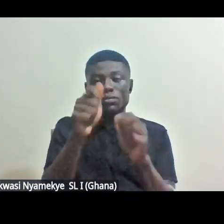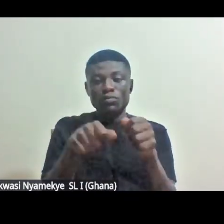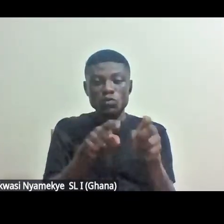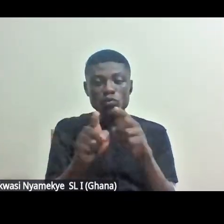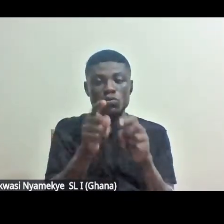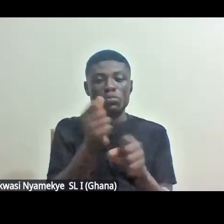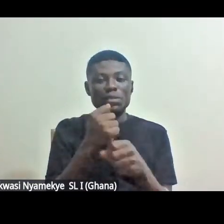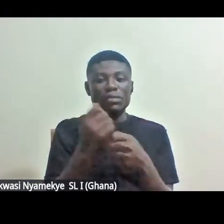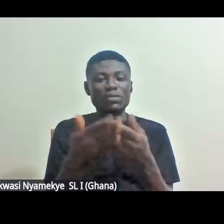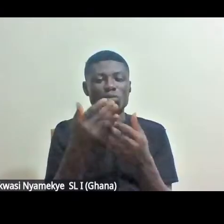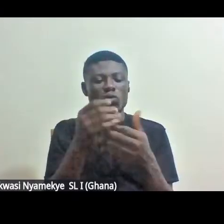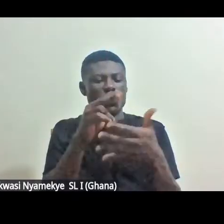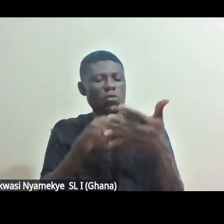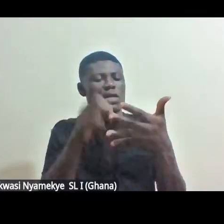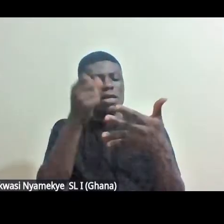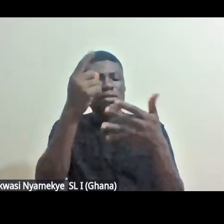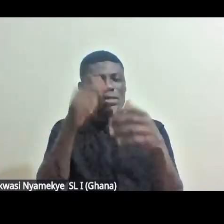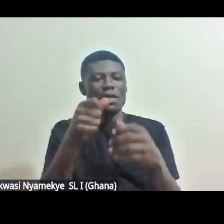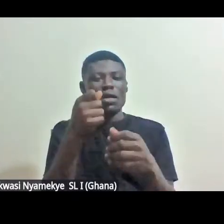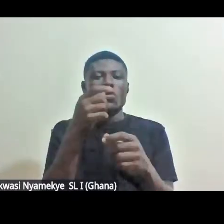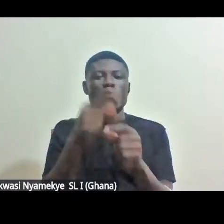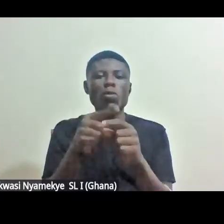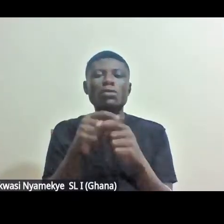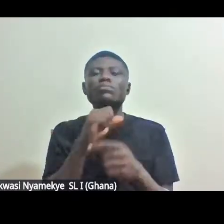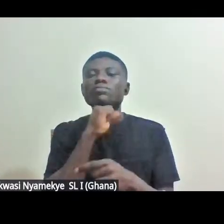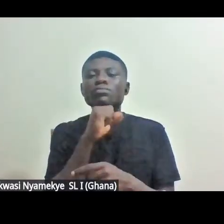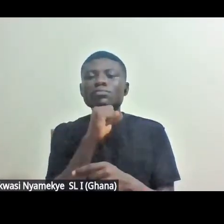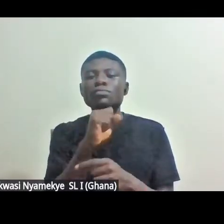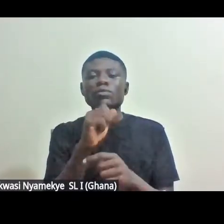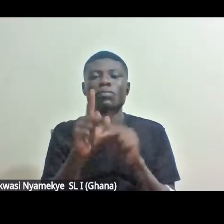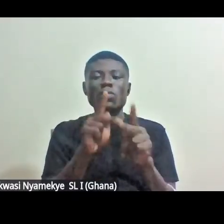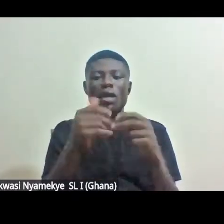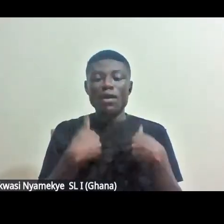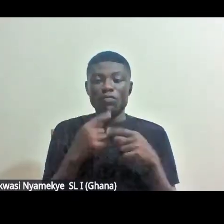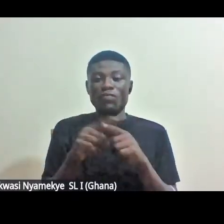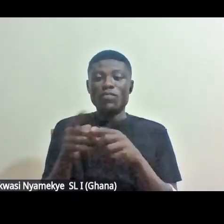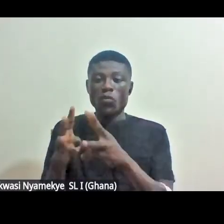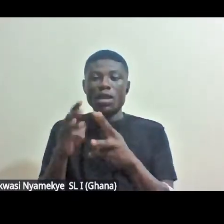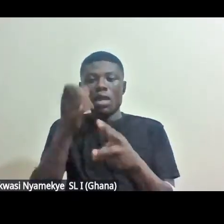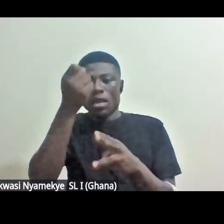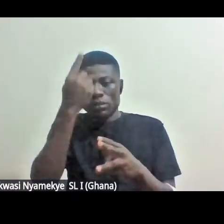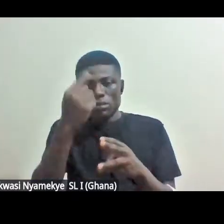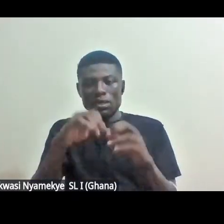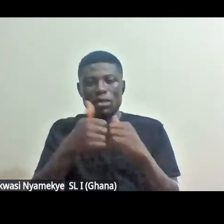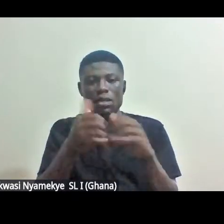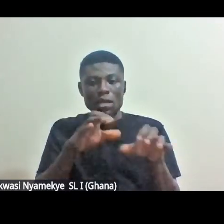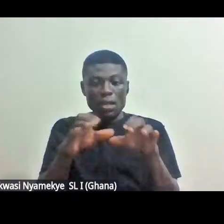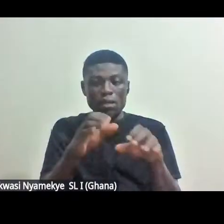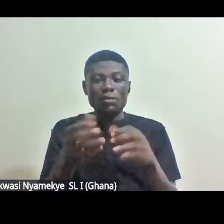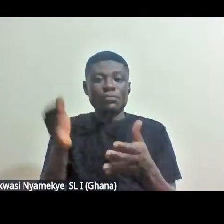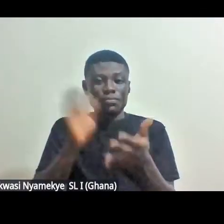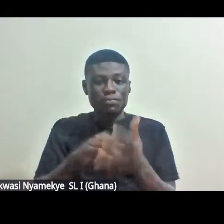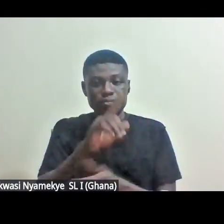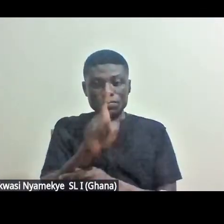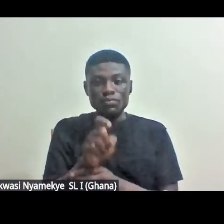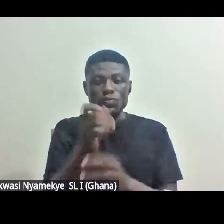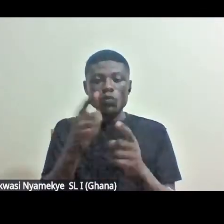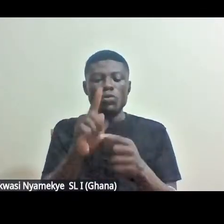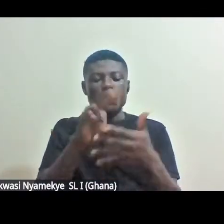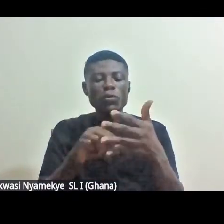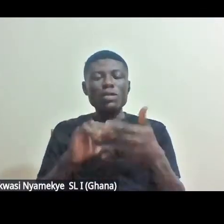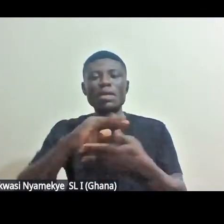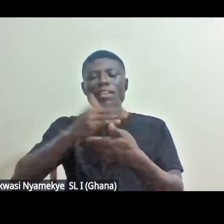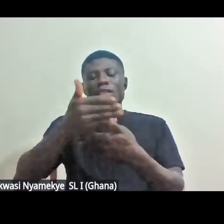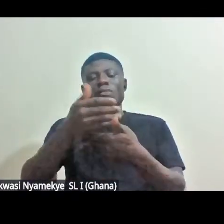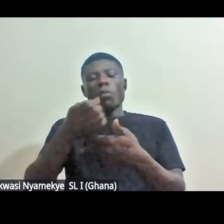it easier? So for everybody, I'm sure everybody has different hacks. The question again, when you're reading something online or when you're reading something in a